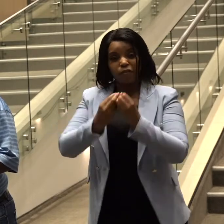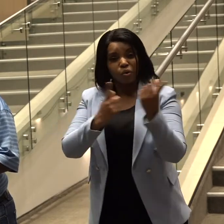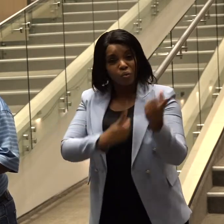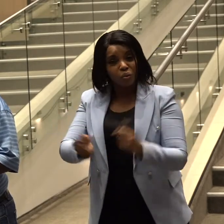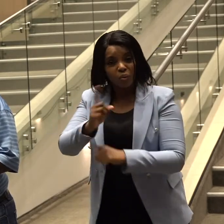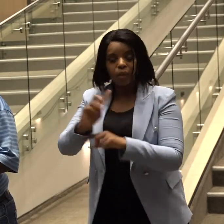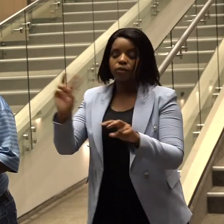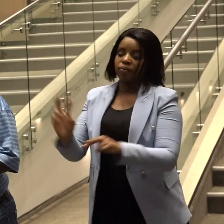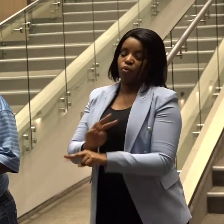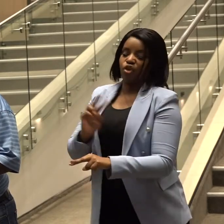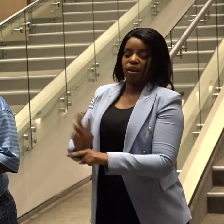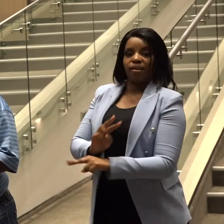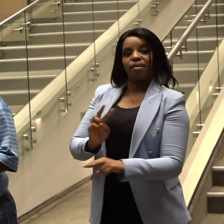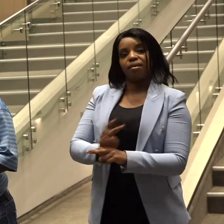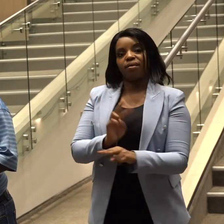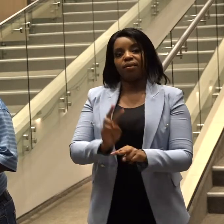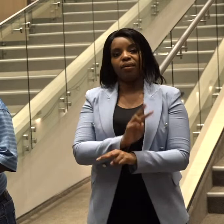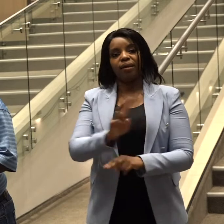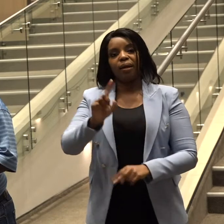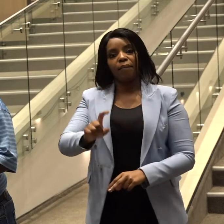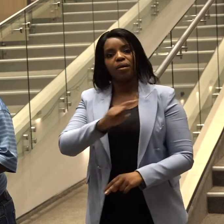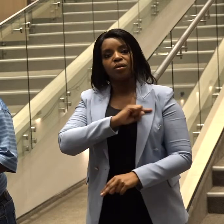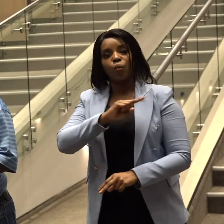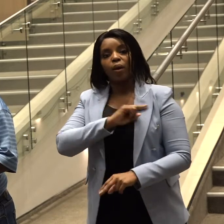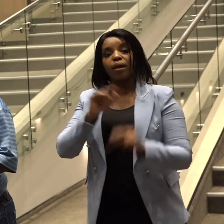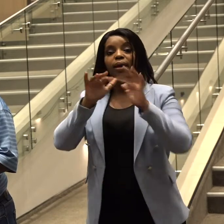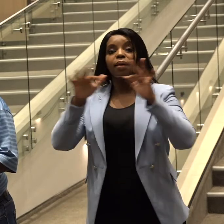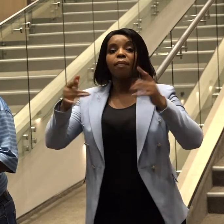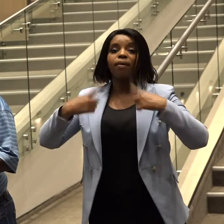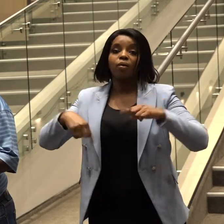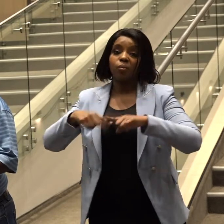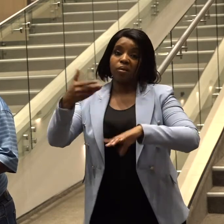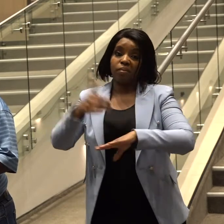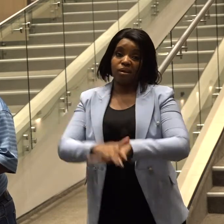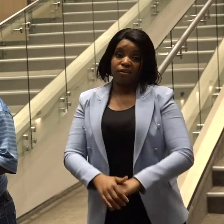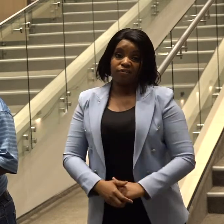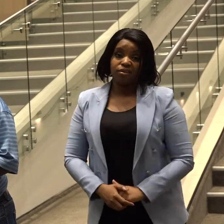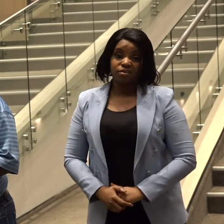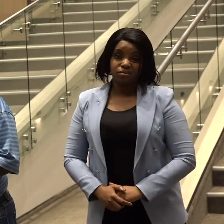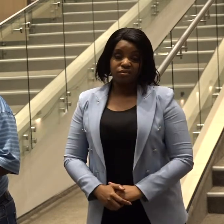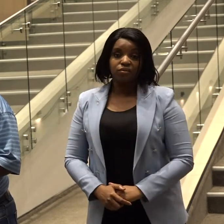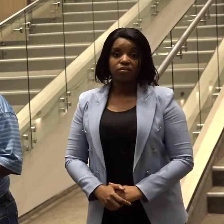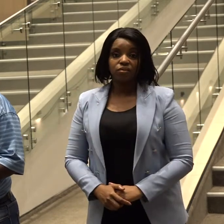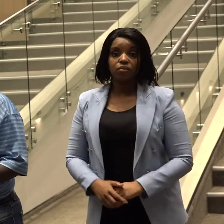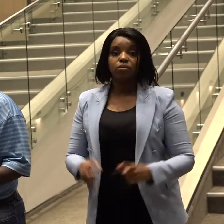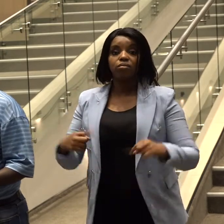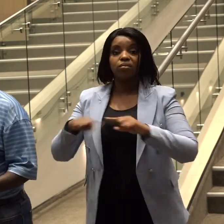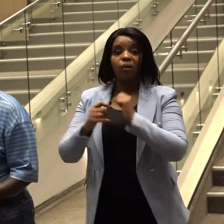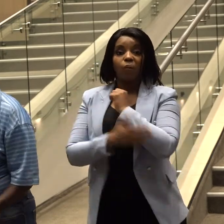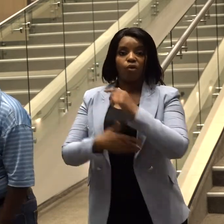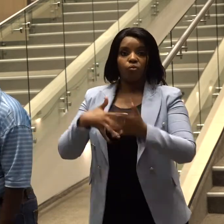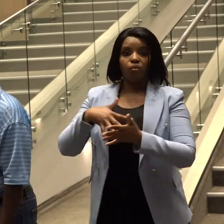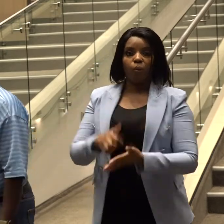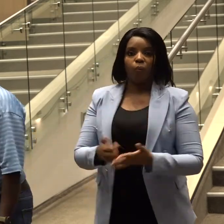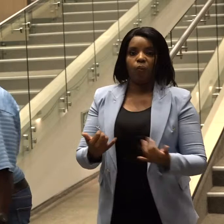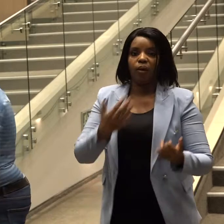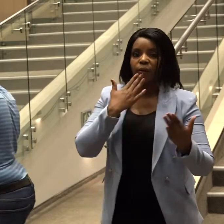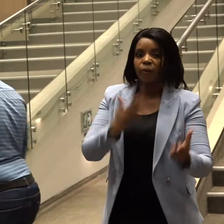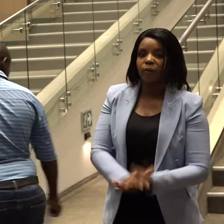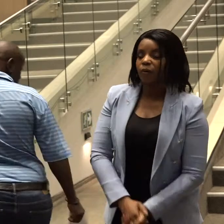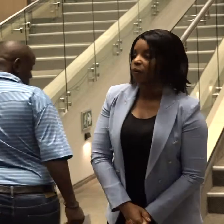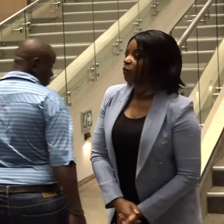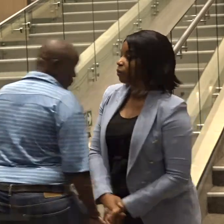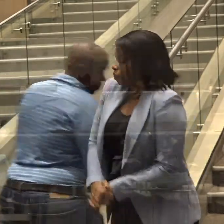we have because of this is killing our nation is making our nation weak thank you